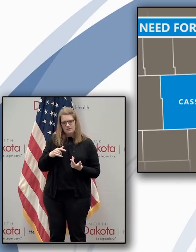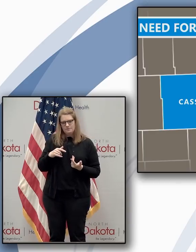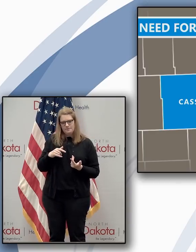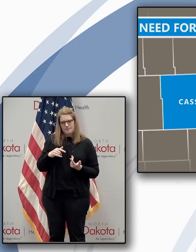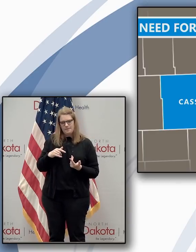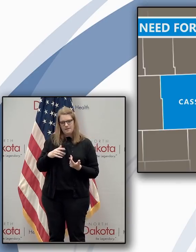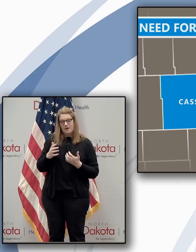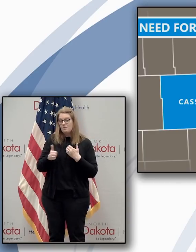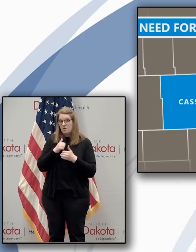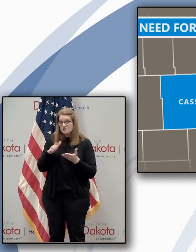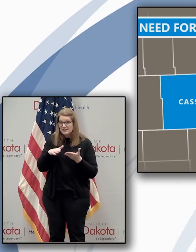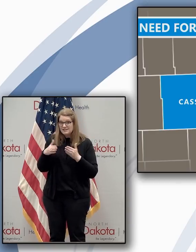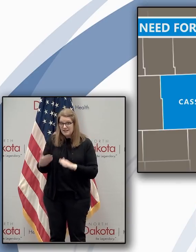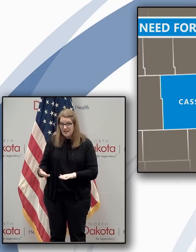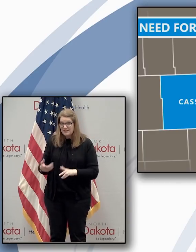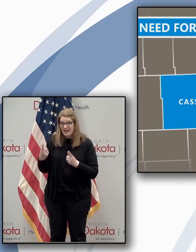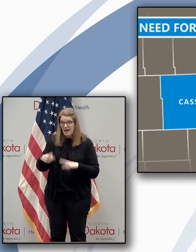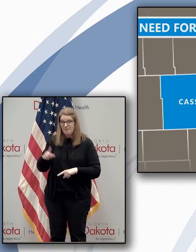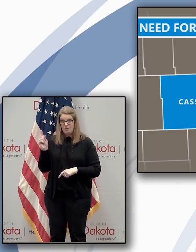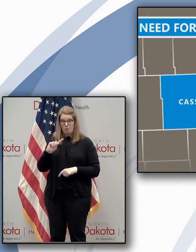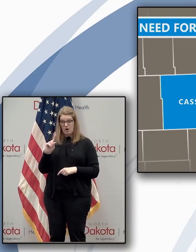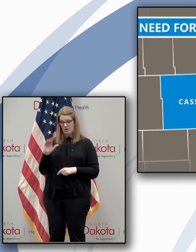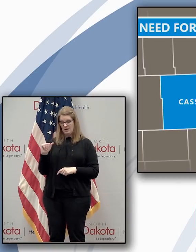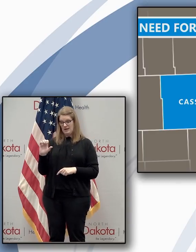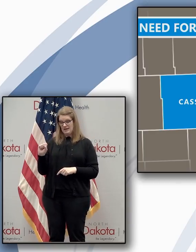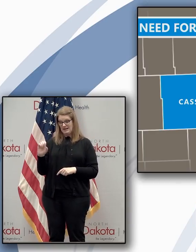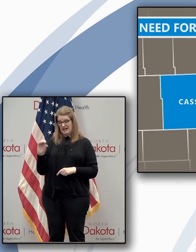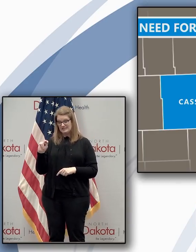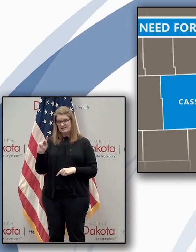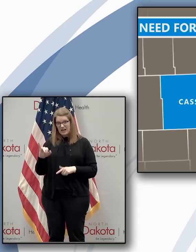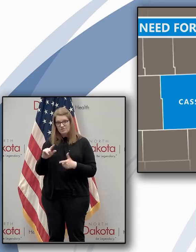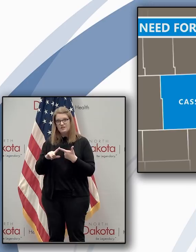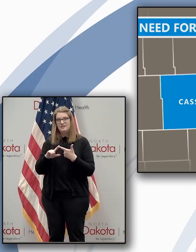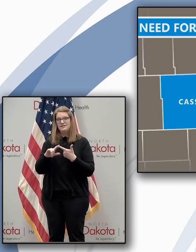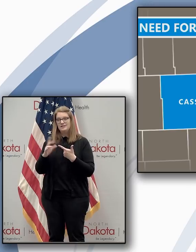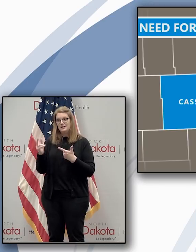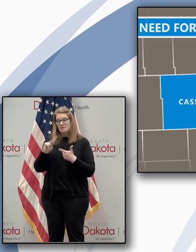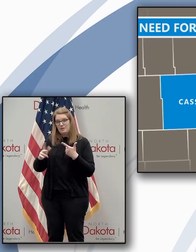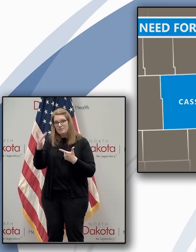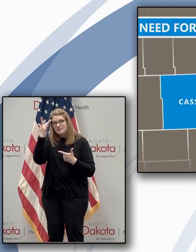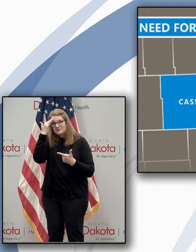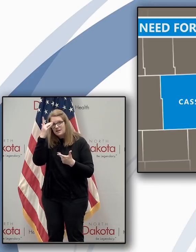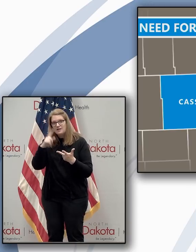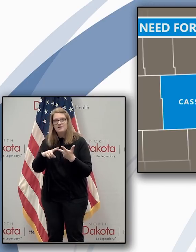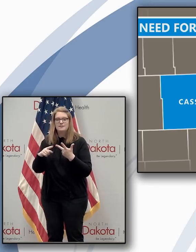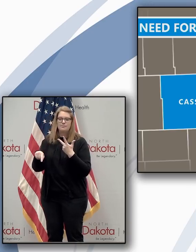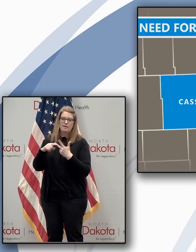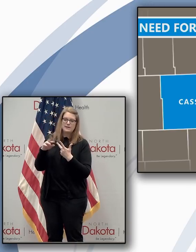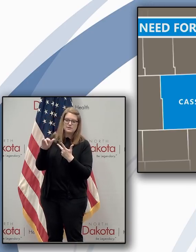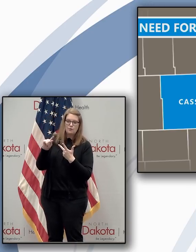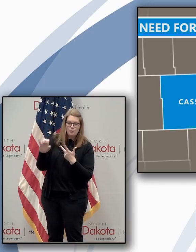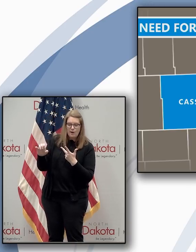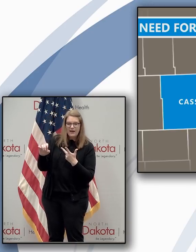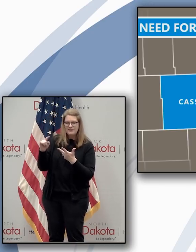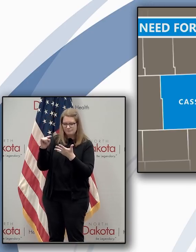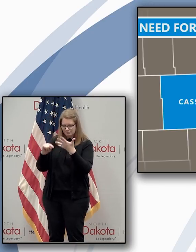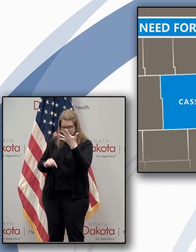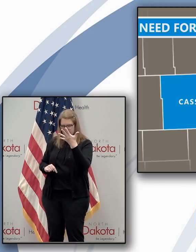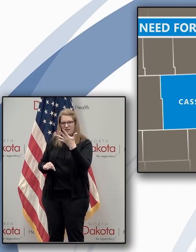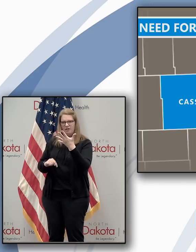a majority of the deaths in the state in Cass County, the active rates, the number of active cases, the positive rate numbers that we've already gone